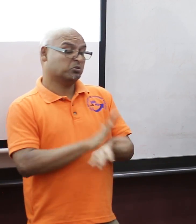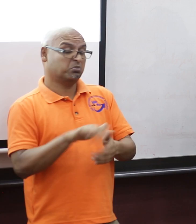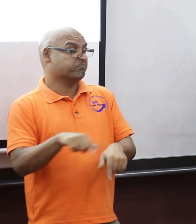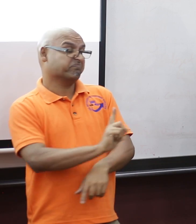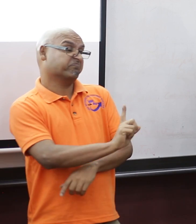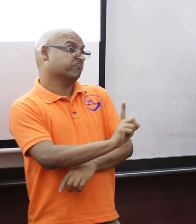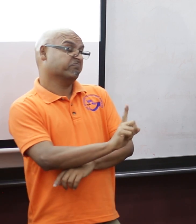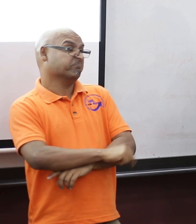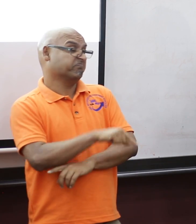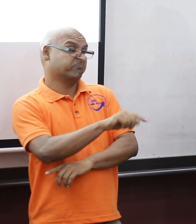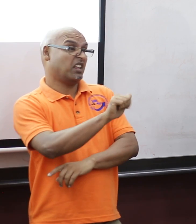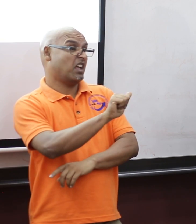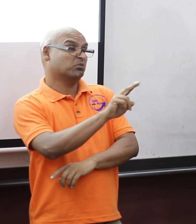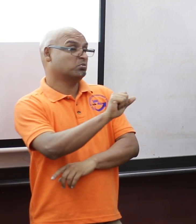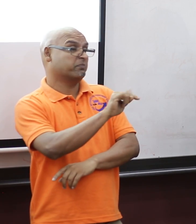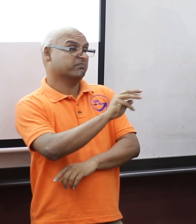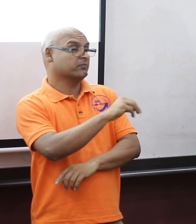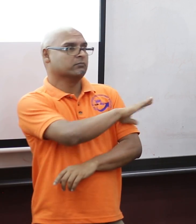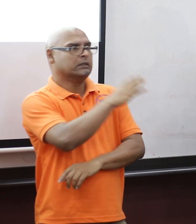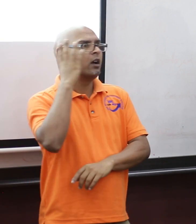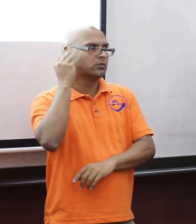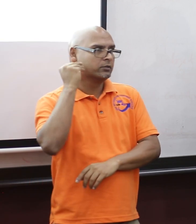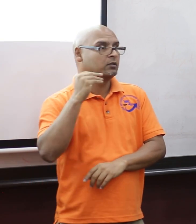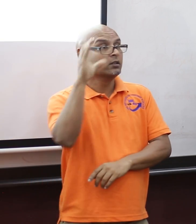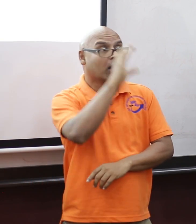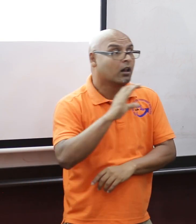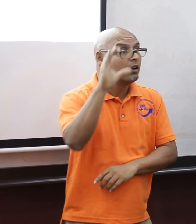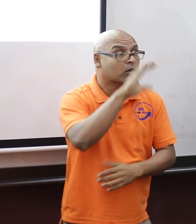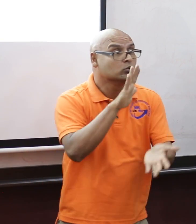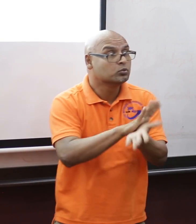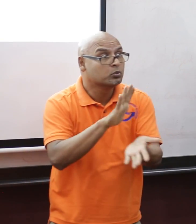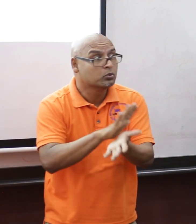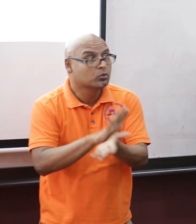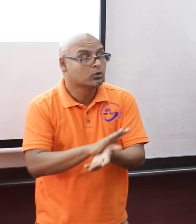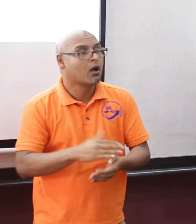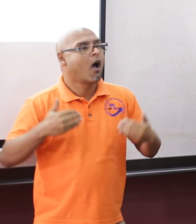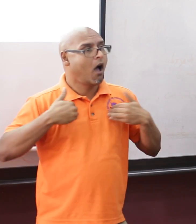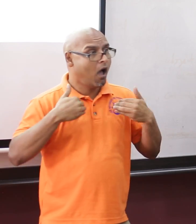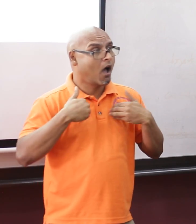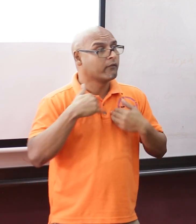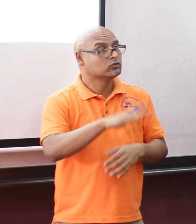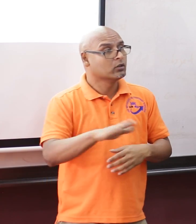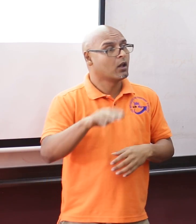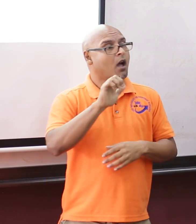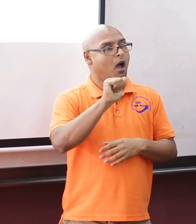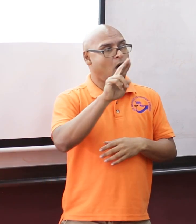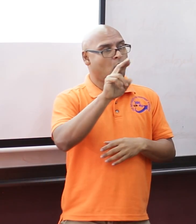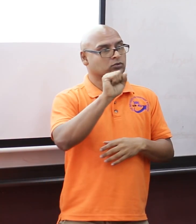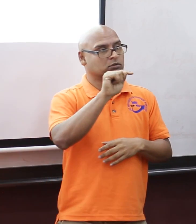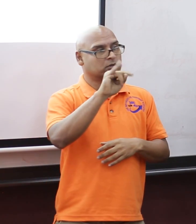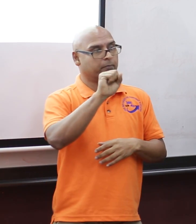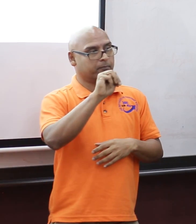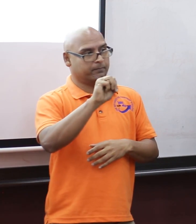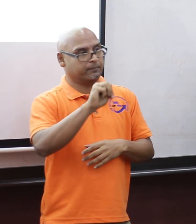for schools. I was unable to find schools that cater for persons with autism. And there was one government special